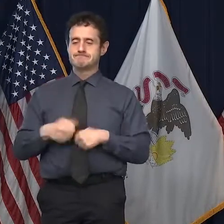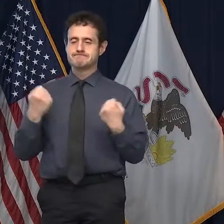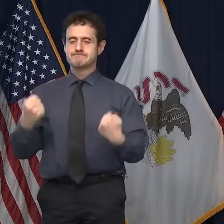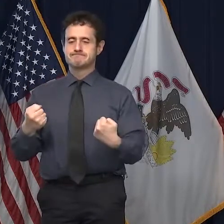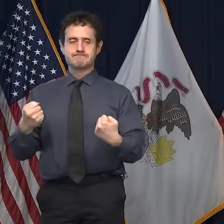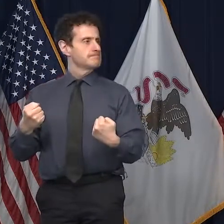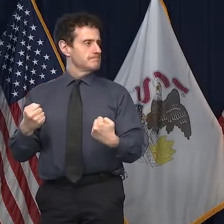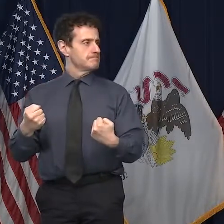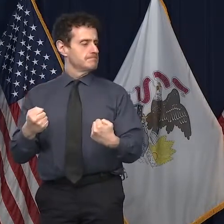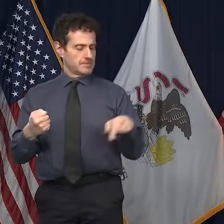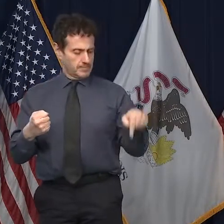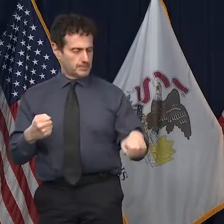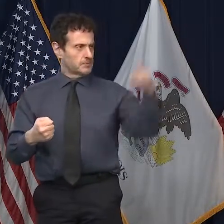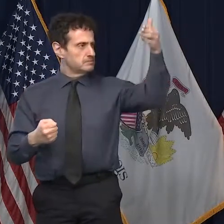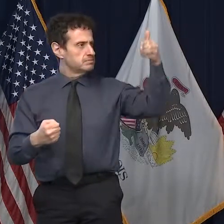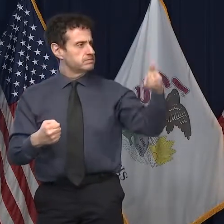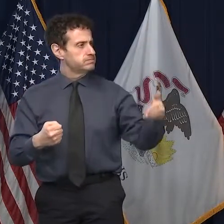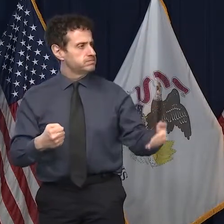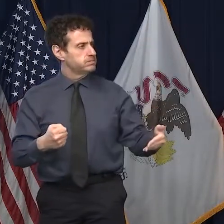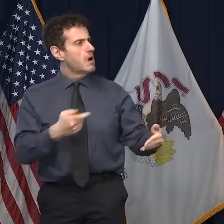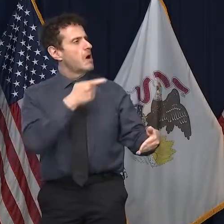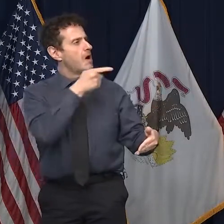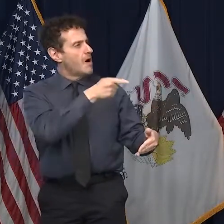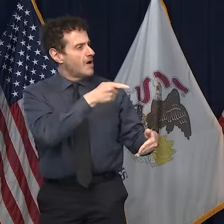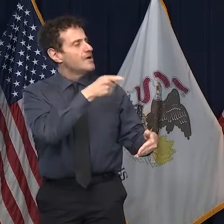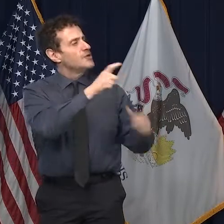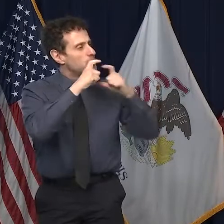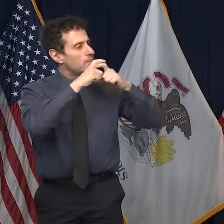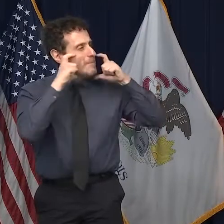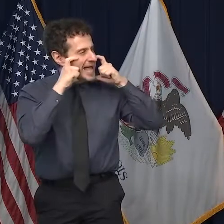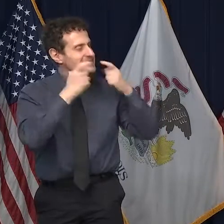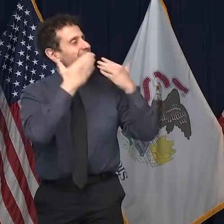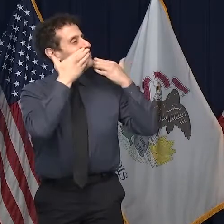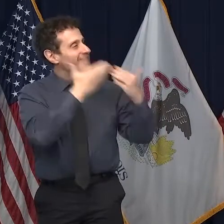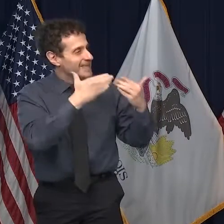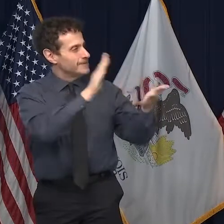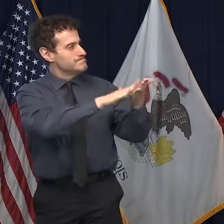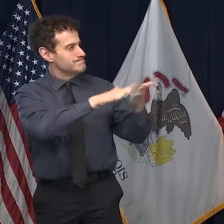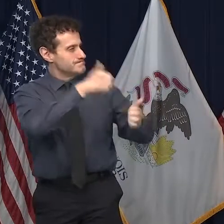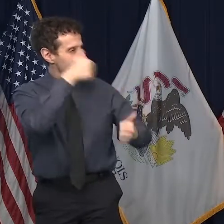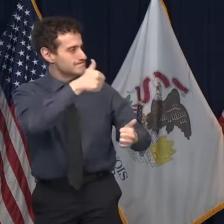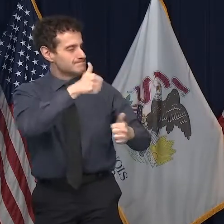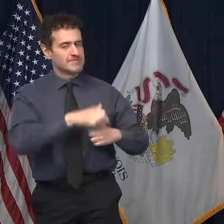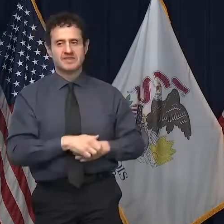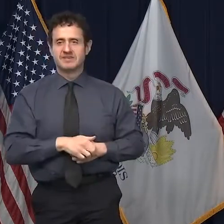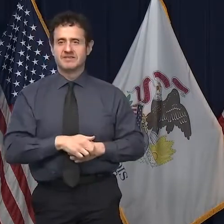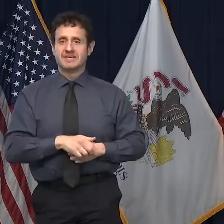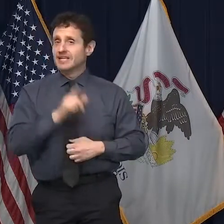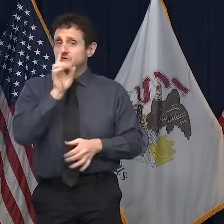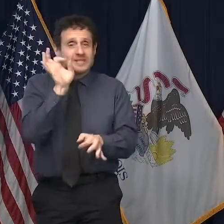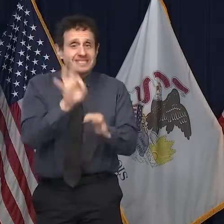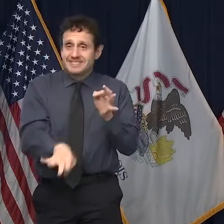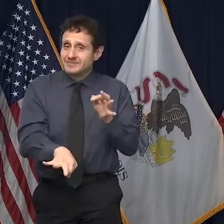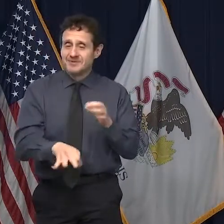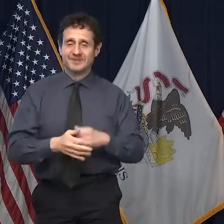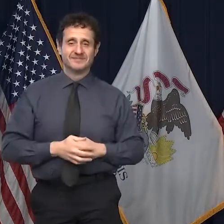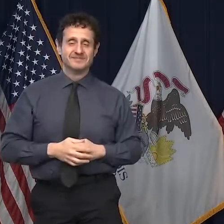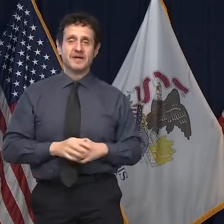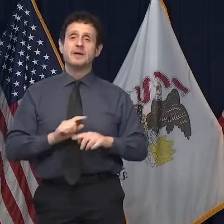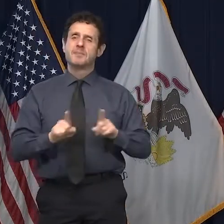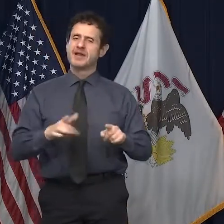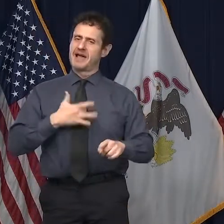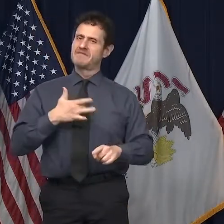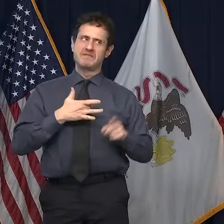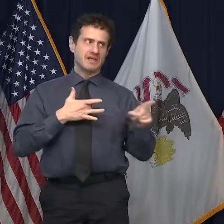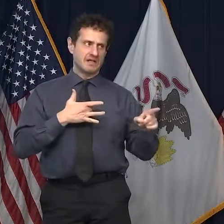to people on the streets who are wearing their masks, and I say, thank you for wearing your mask. It's a really simple measure, but I feel